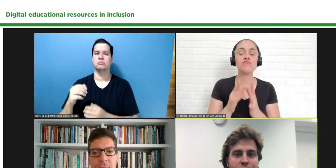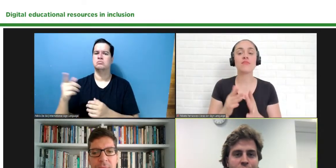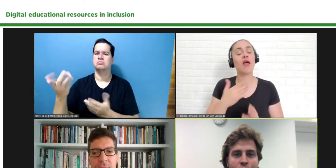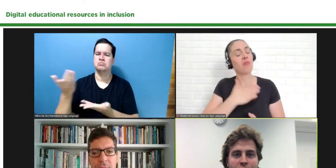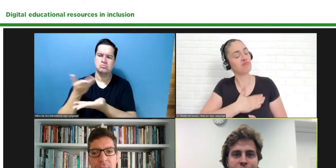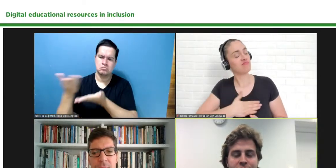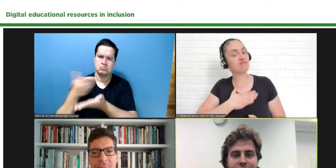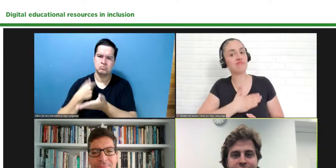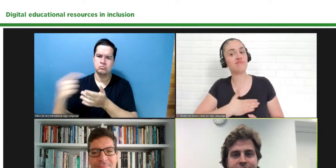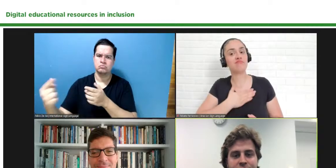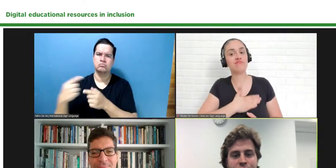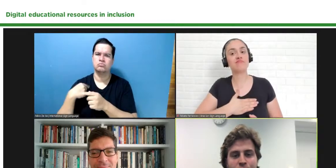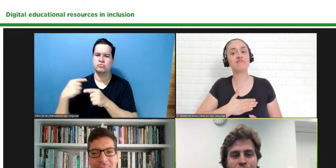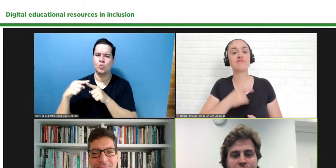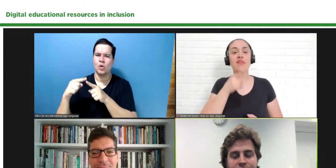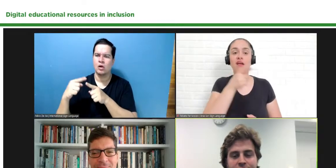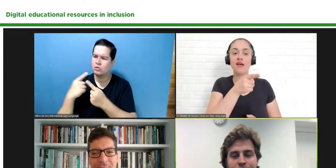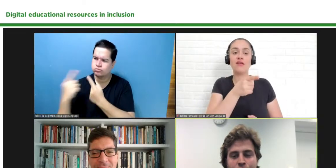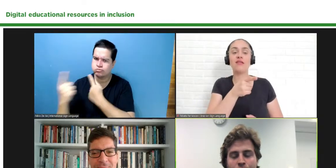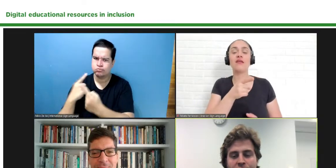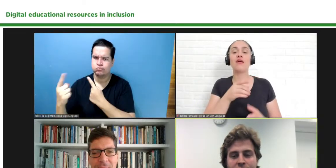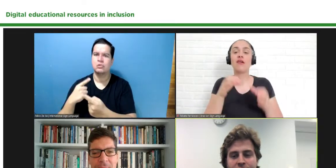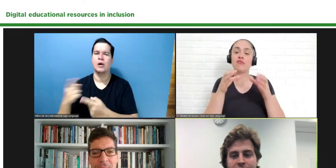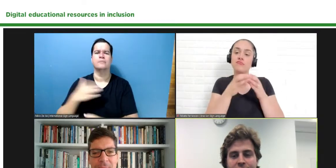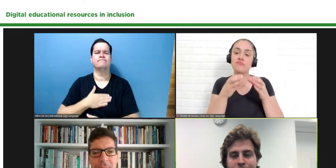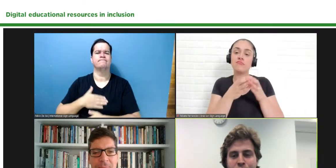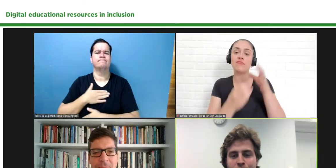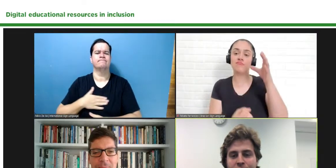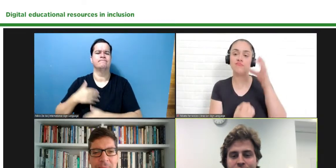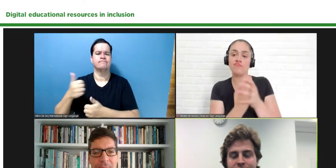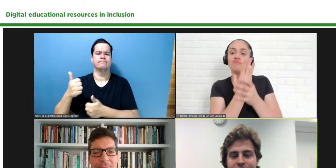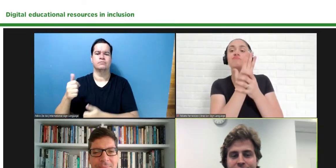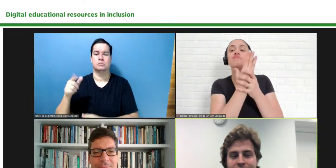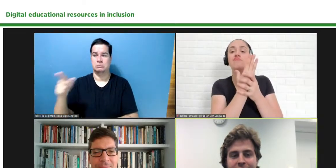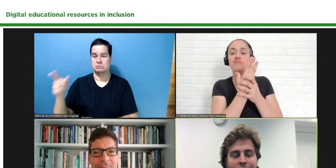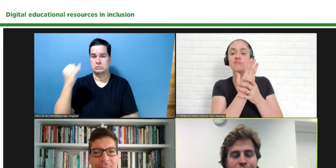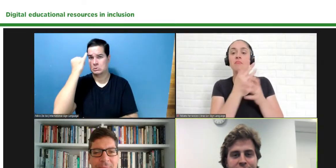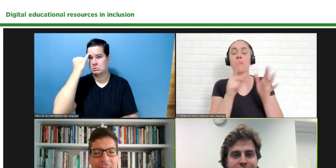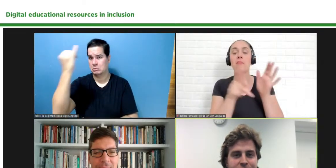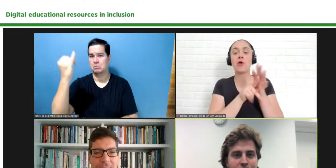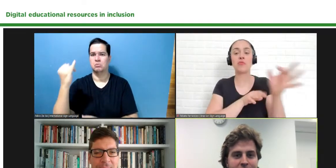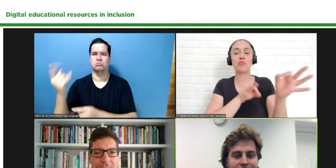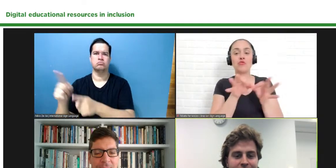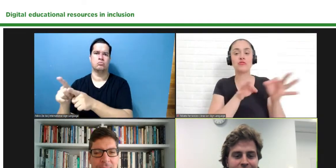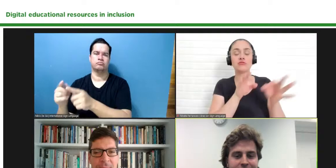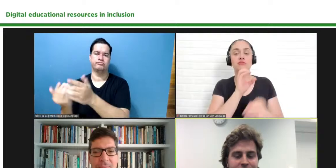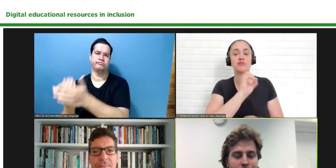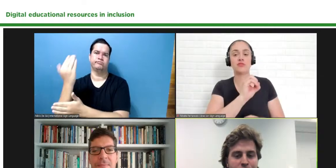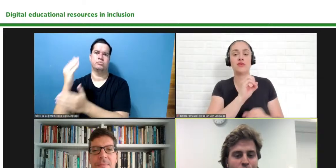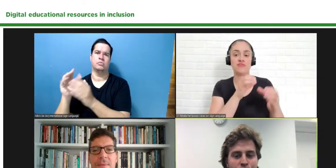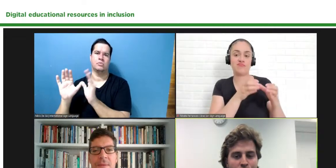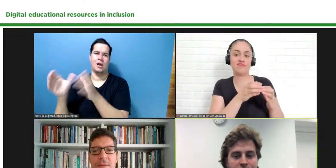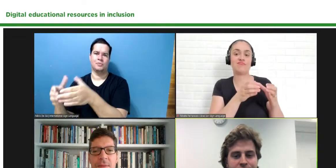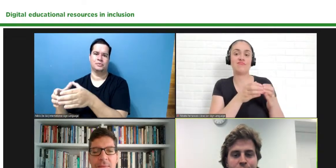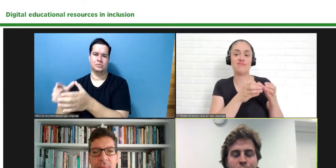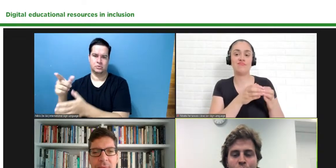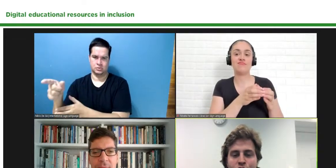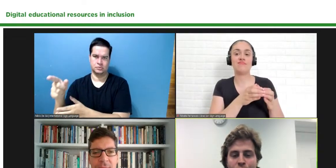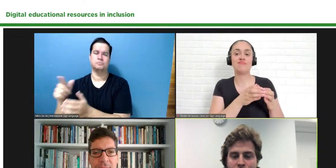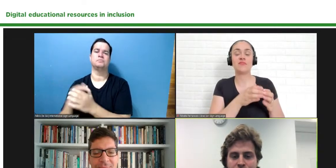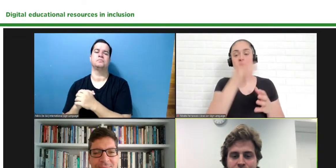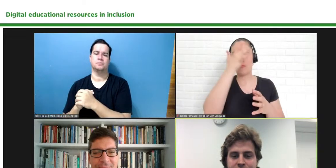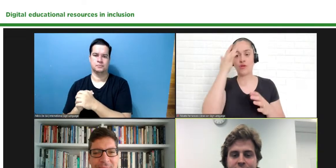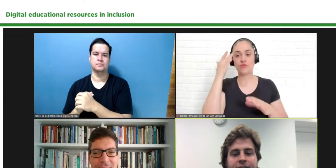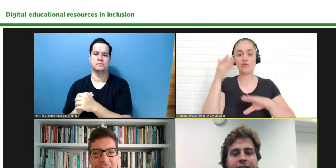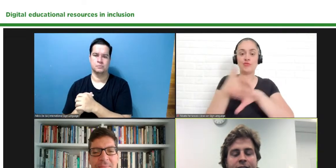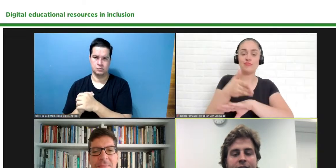as you said, Rodrigo, you're launching this community, and it will be an absolute pleasure if out of this panel here, some people would join, some people would